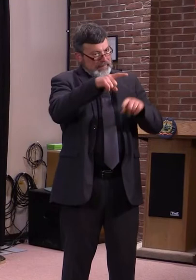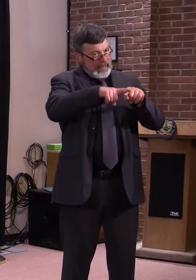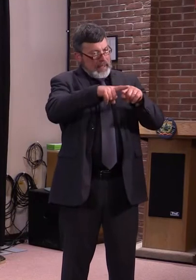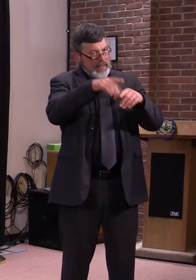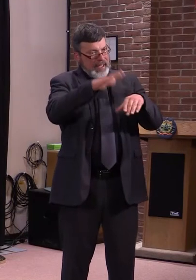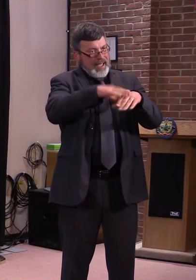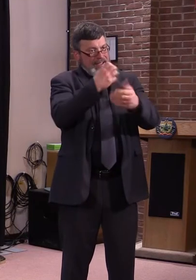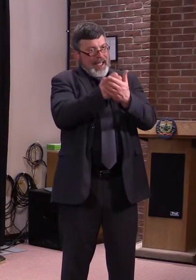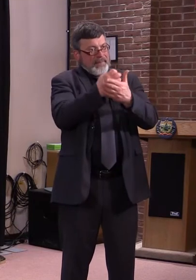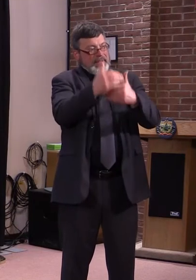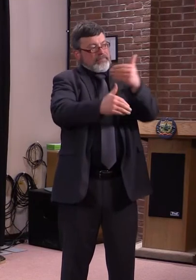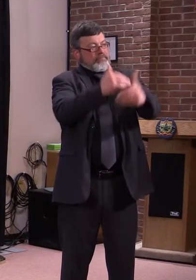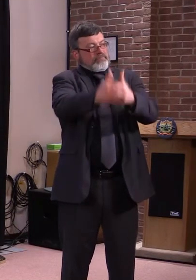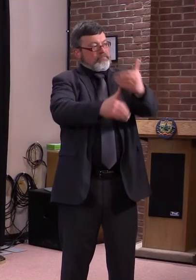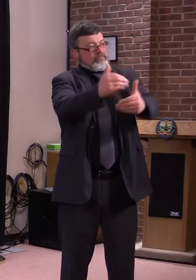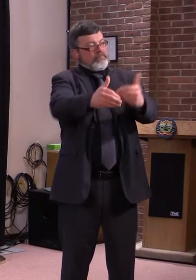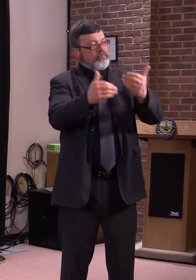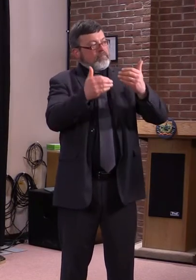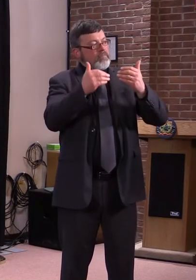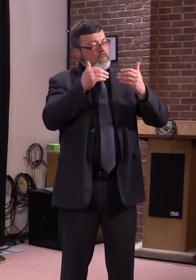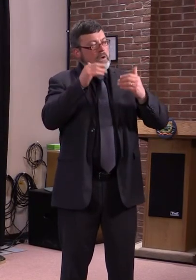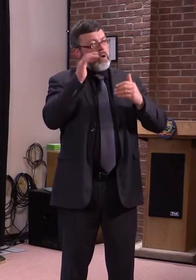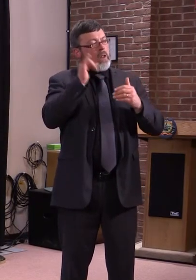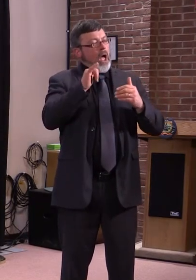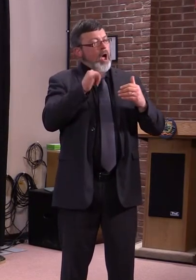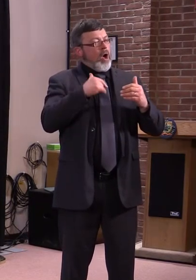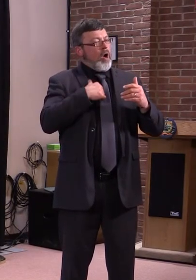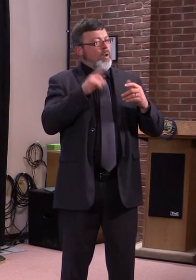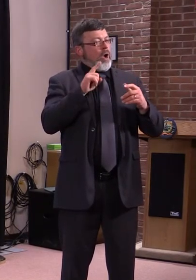I'll start being more concerned about a recession.